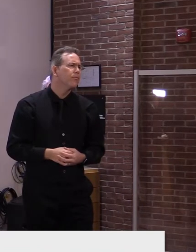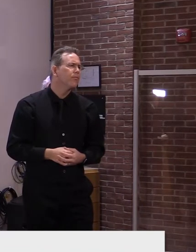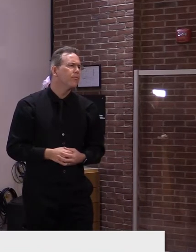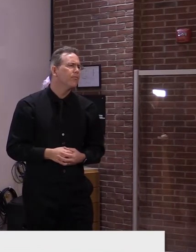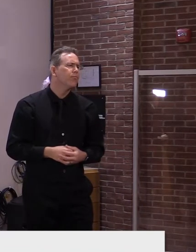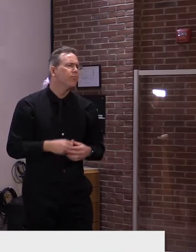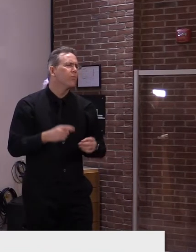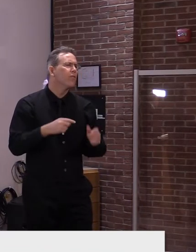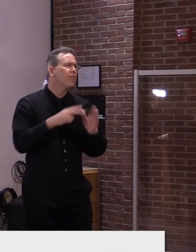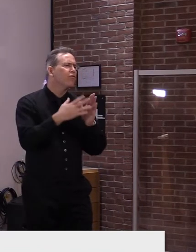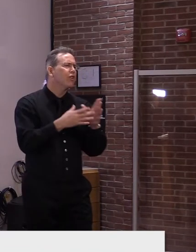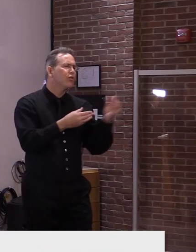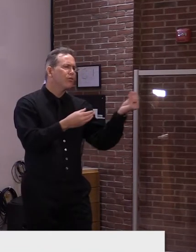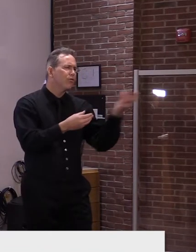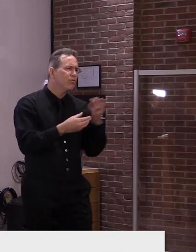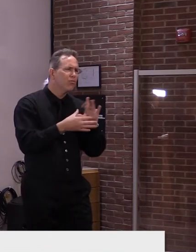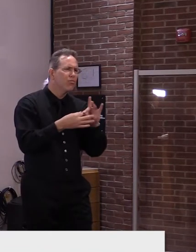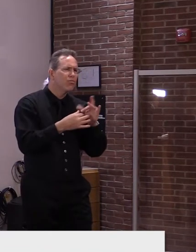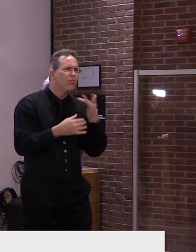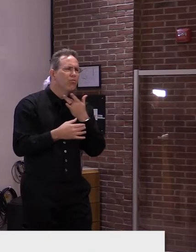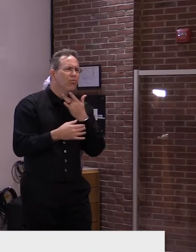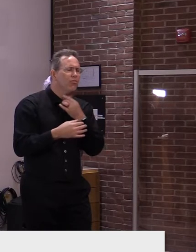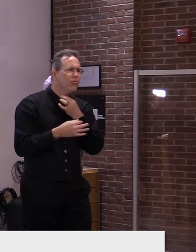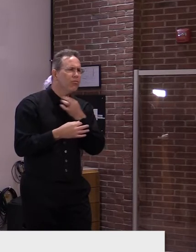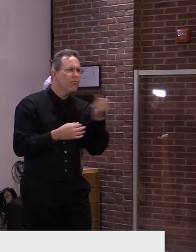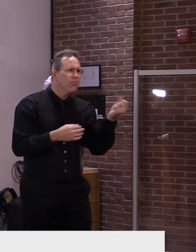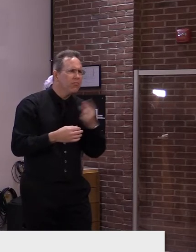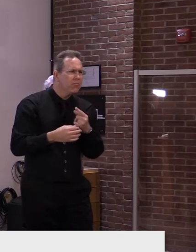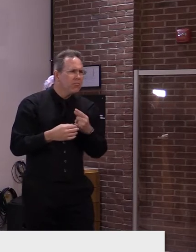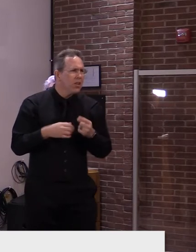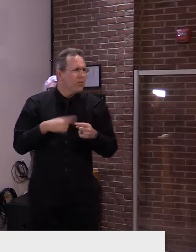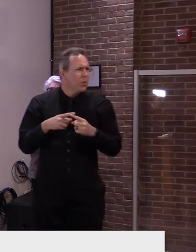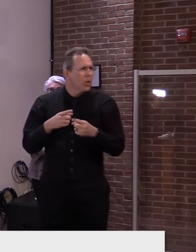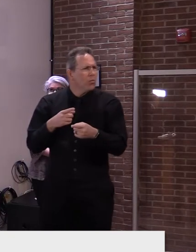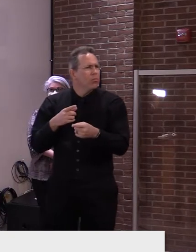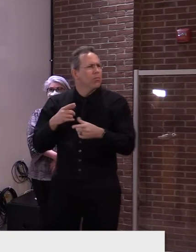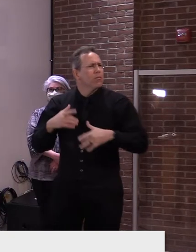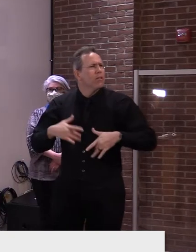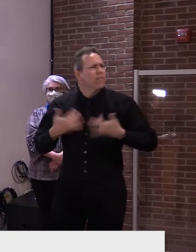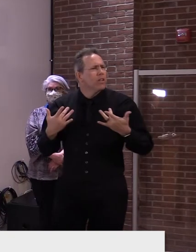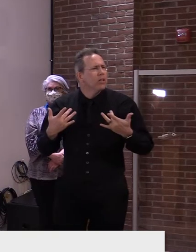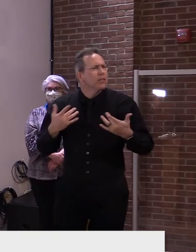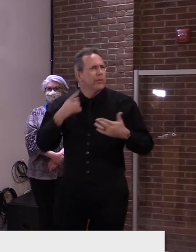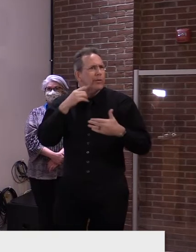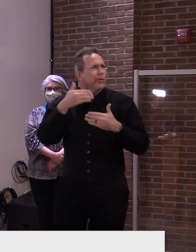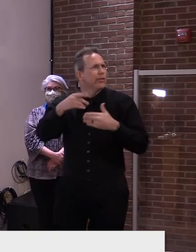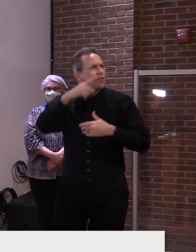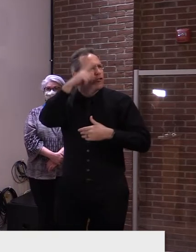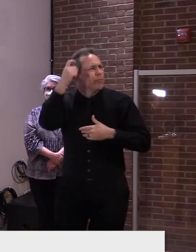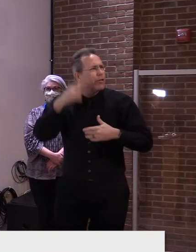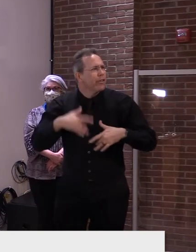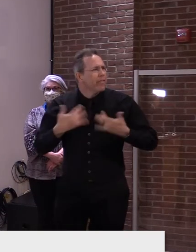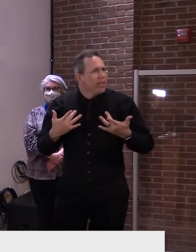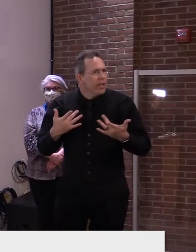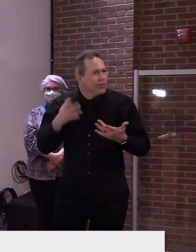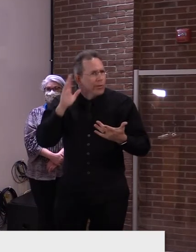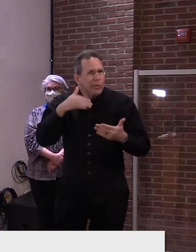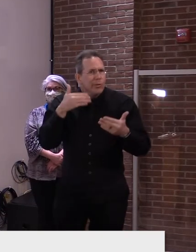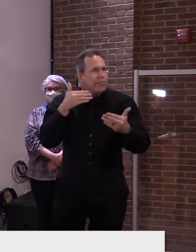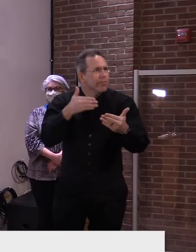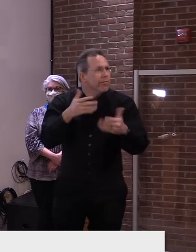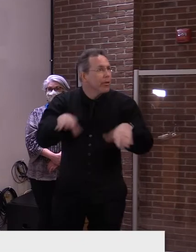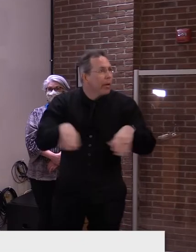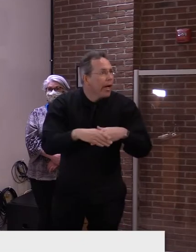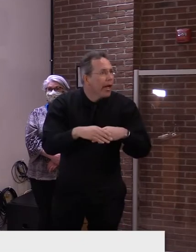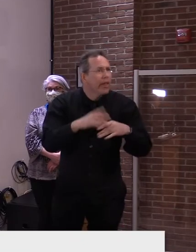private event or even a public event and allow only those who could show a fully vaccinated card